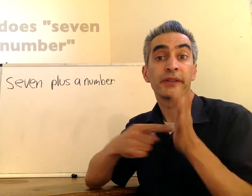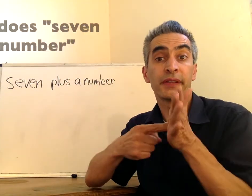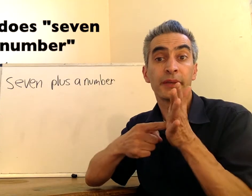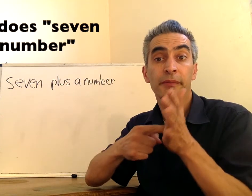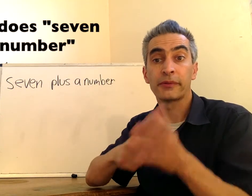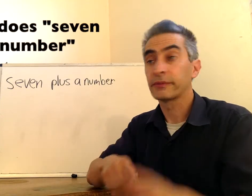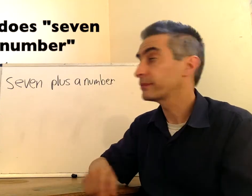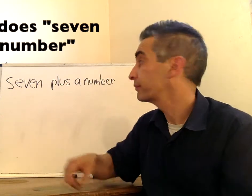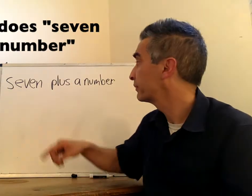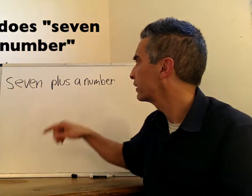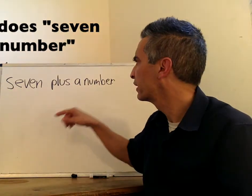Here's another example.